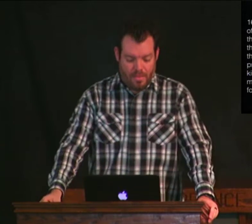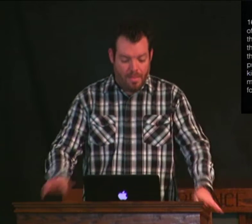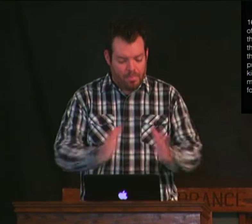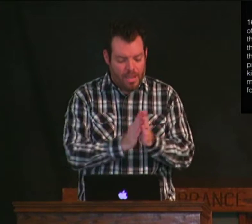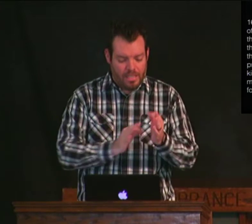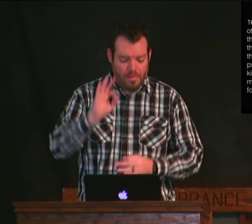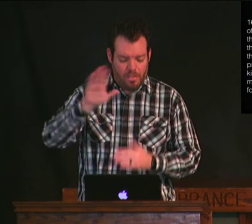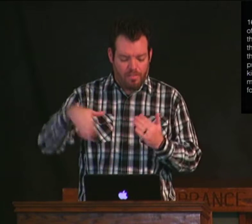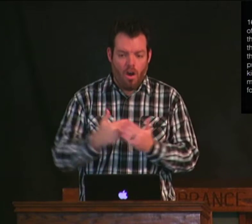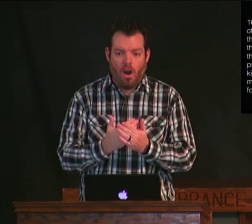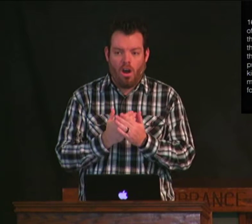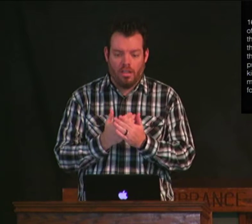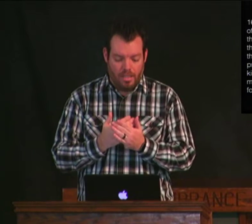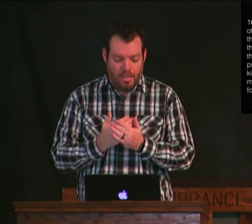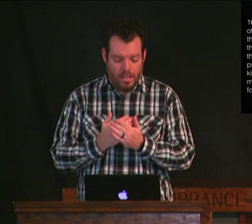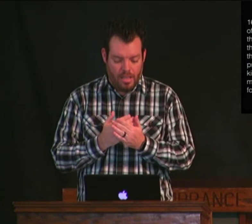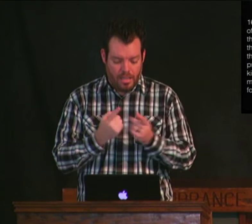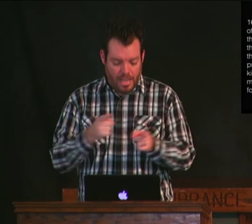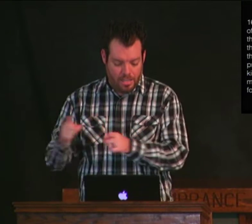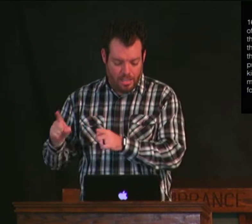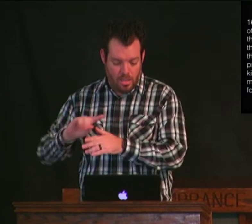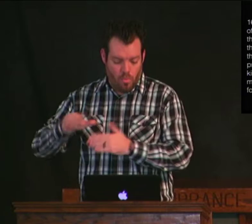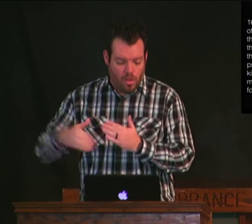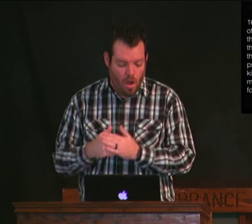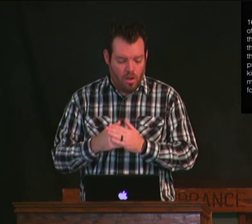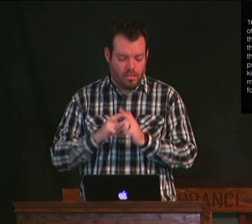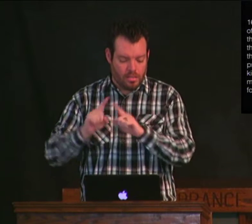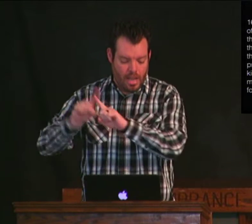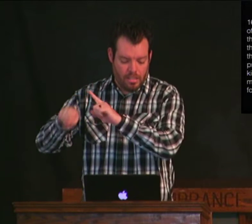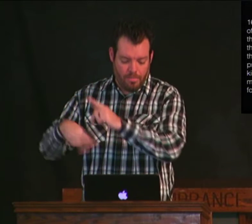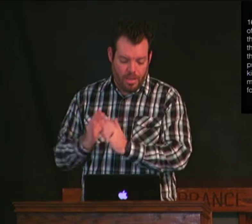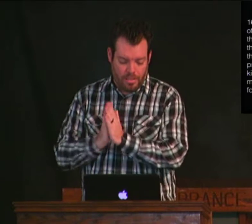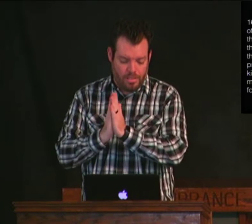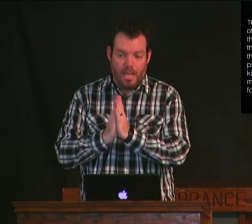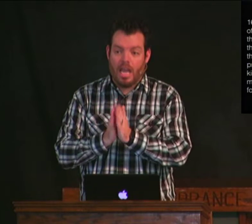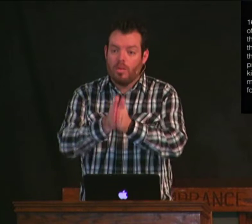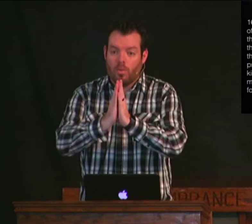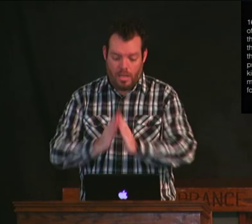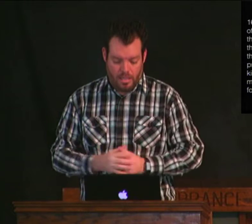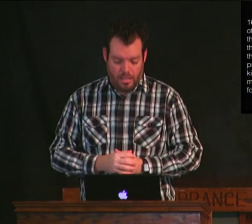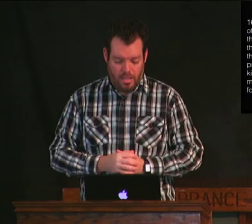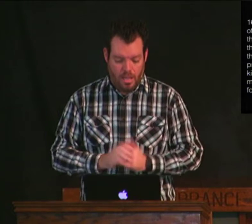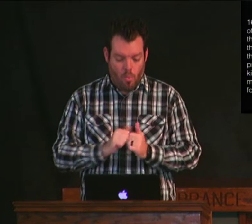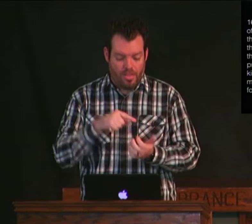And pray in the Spirit of all occasions with all kinds of prayers and requests. With